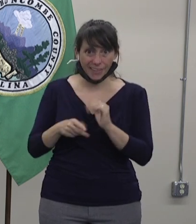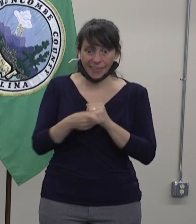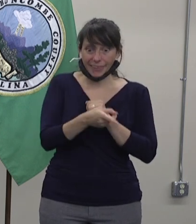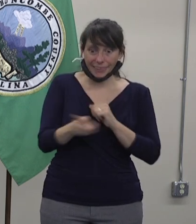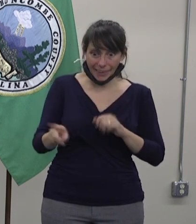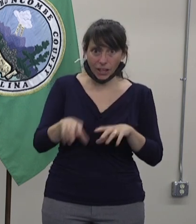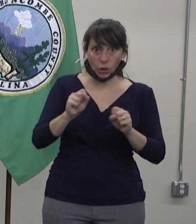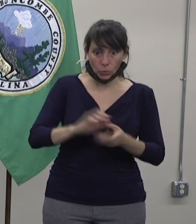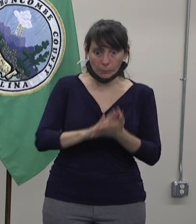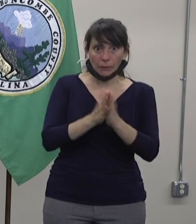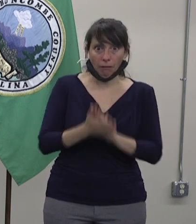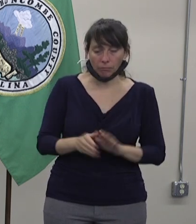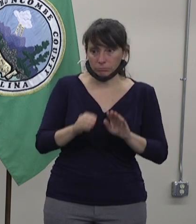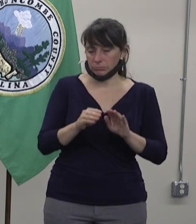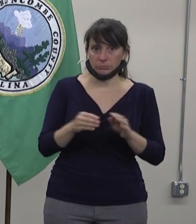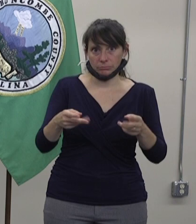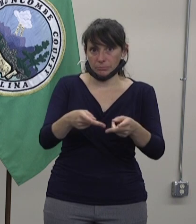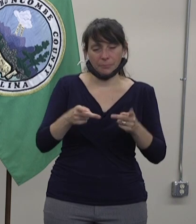of COVID-19.